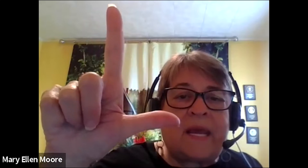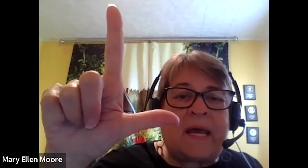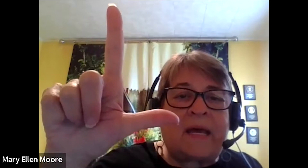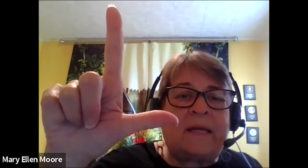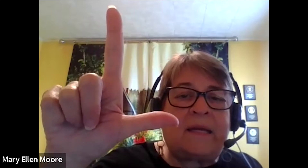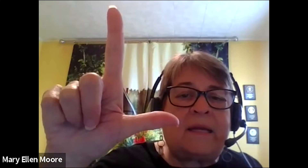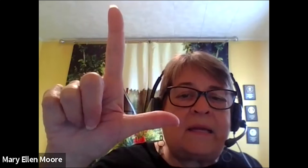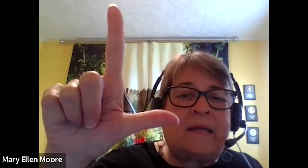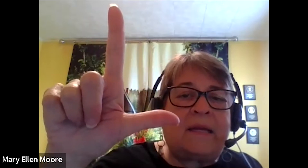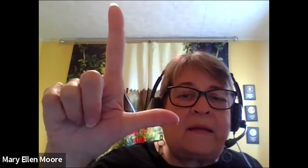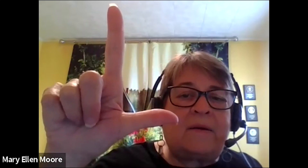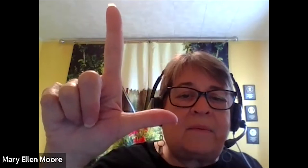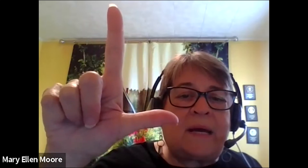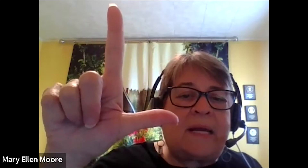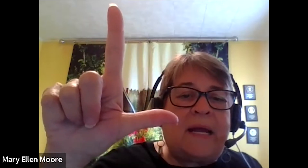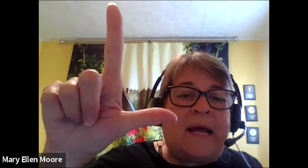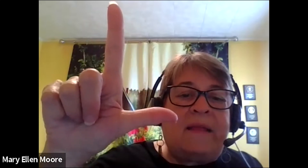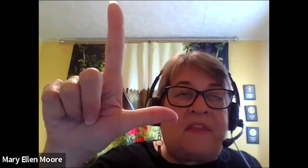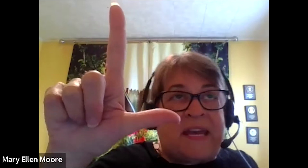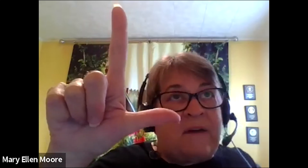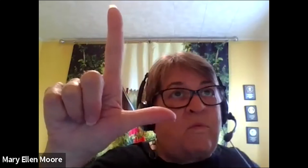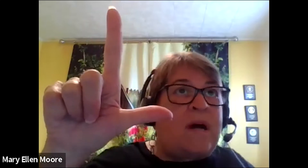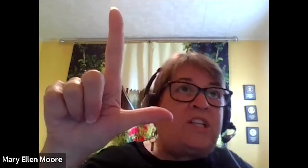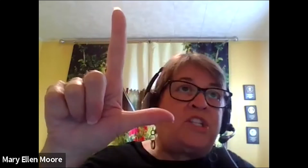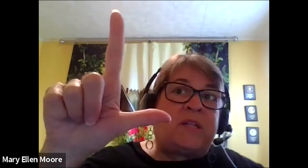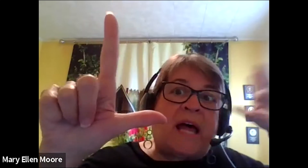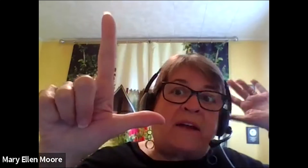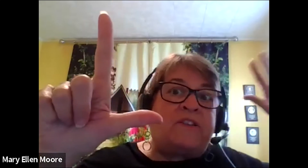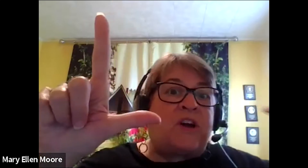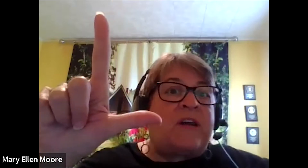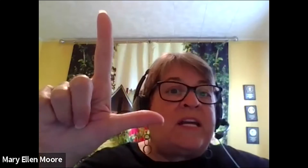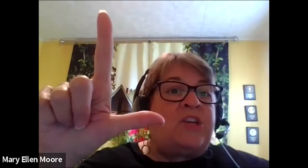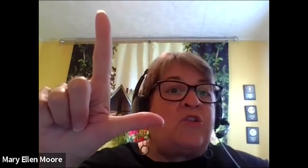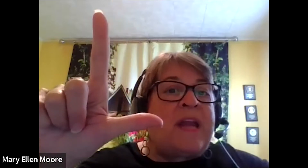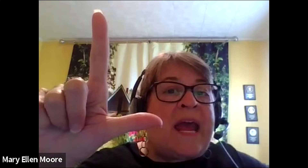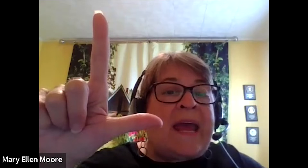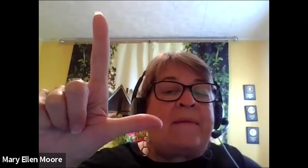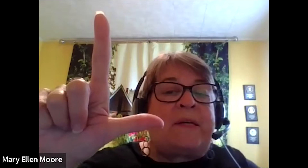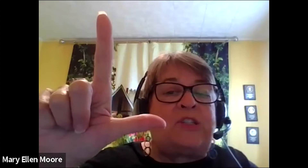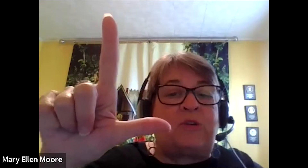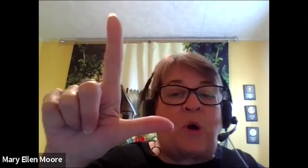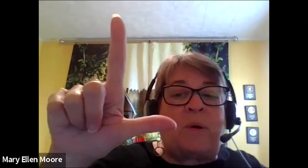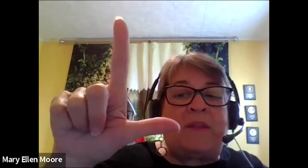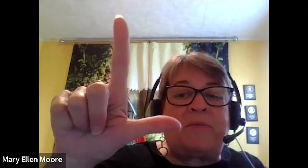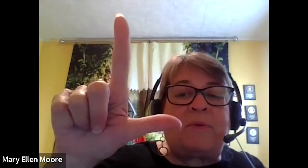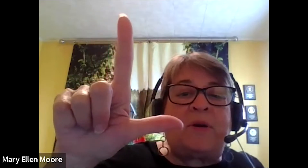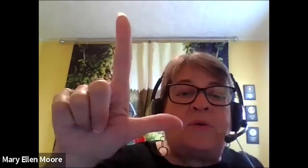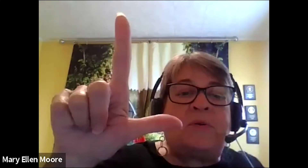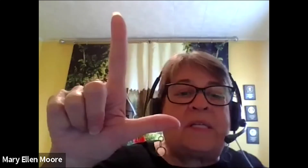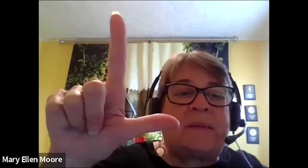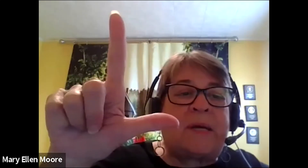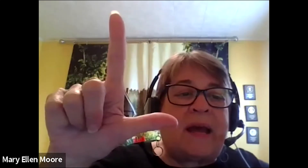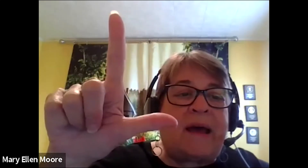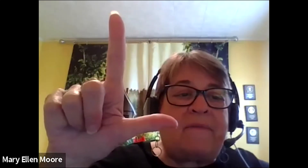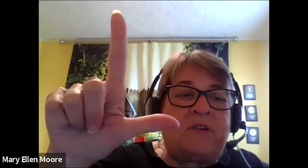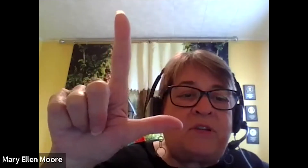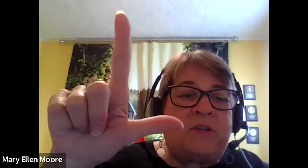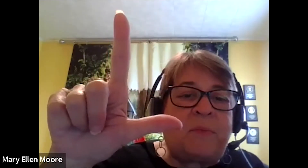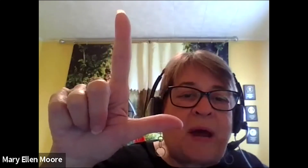Yeah. All right. Think of what letters are in your name as you're going through, because I'm going to have you